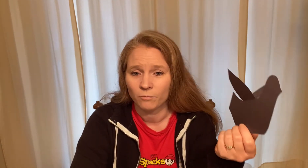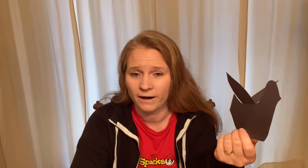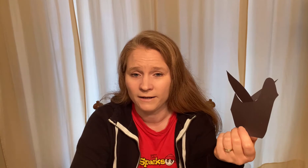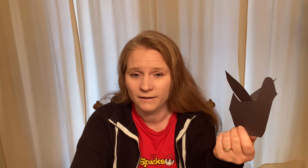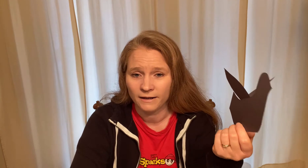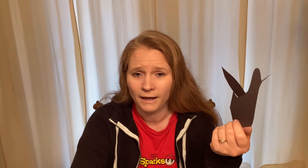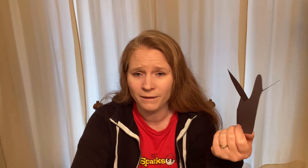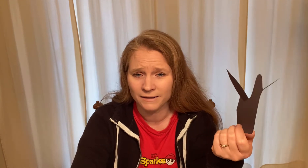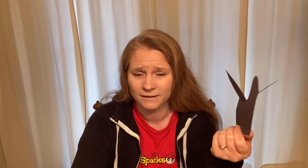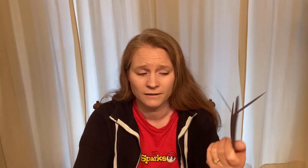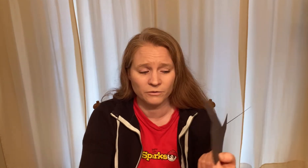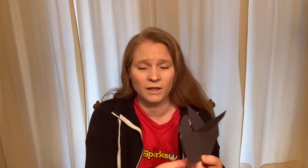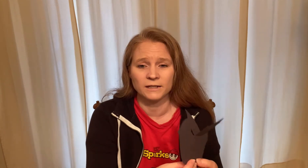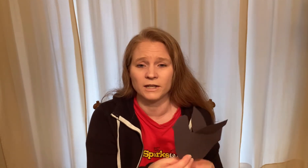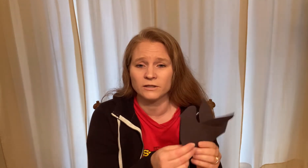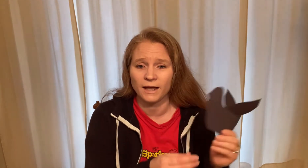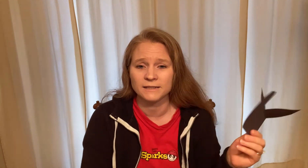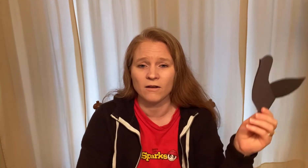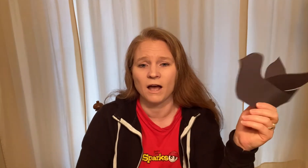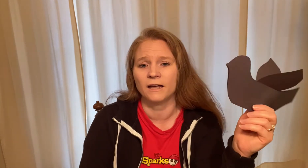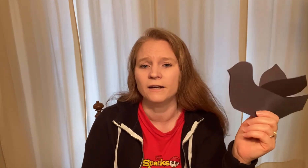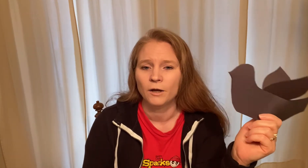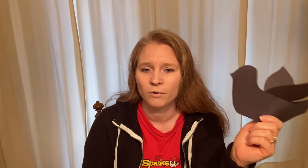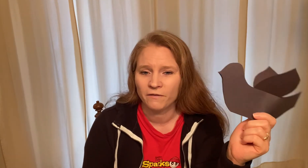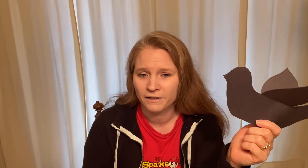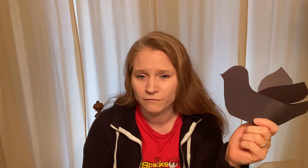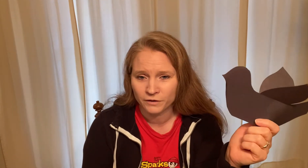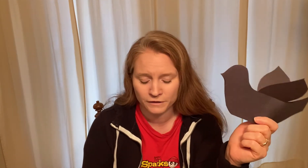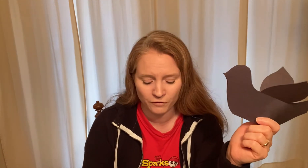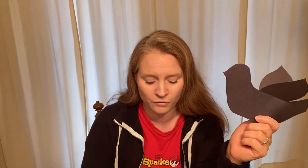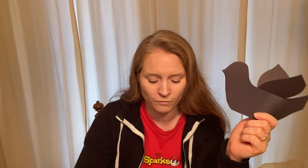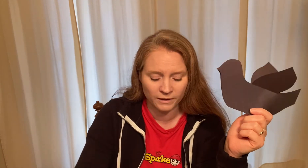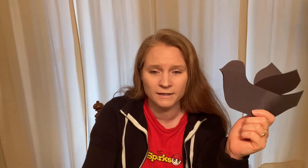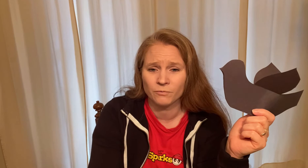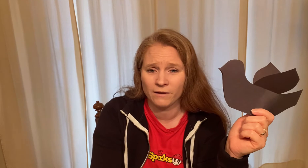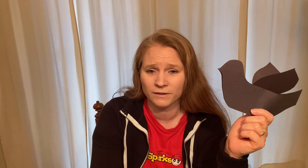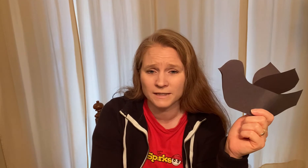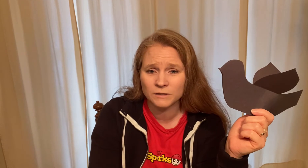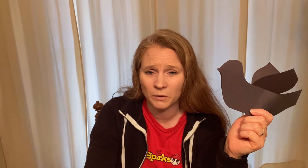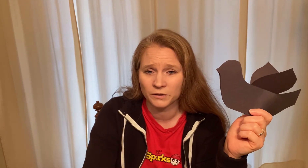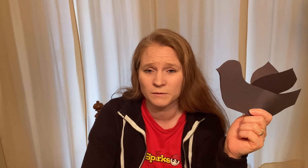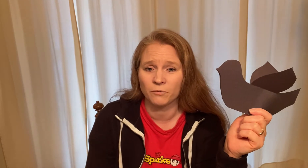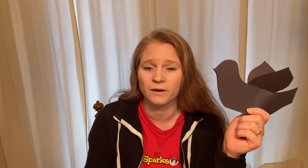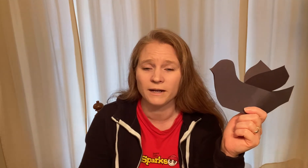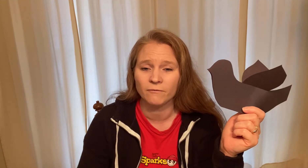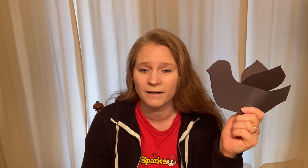bread and meat to Elijah. And so that's how God provided for his food, with these ravens, these birds bringing right to